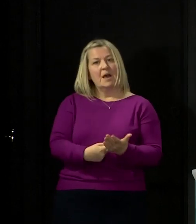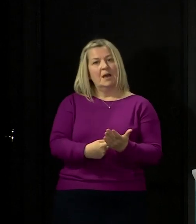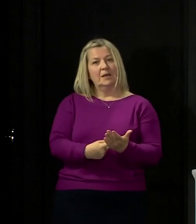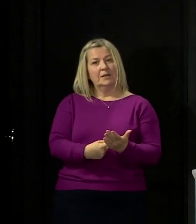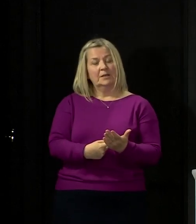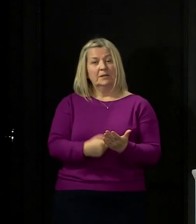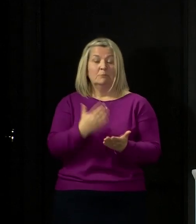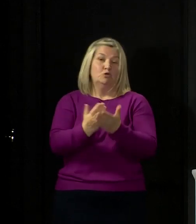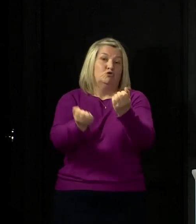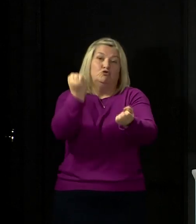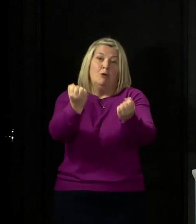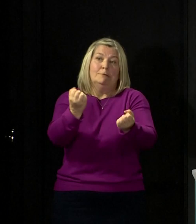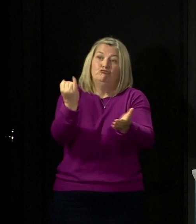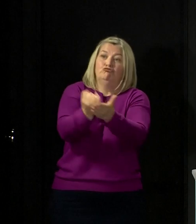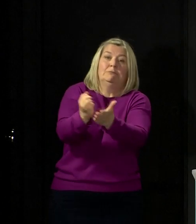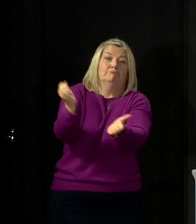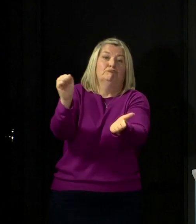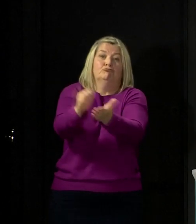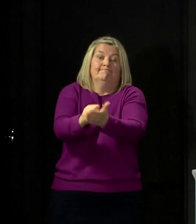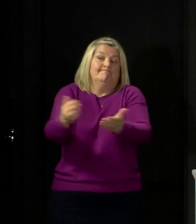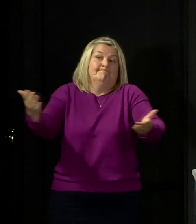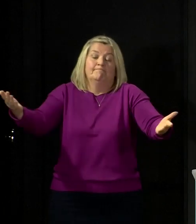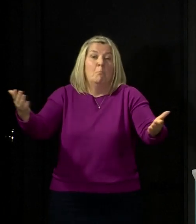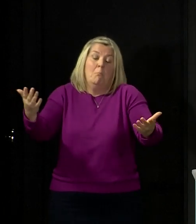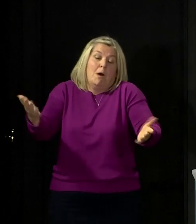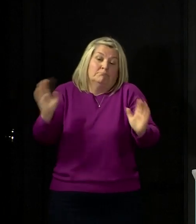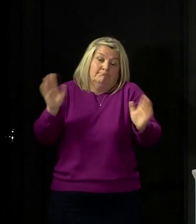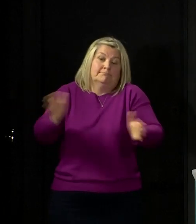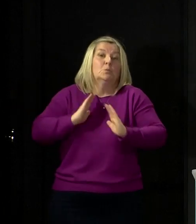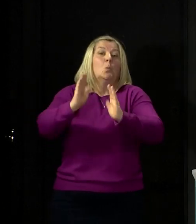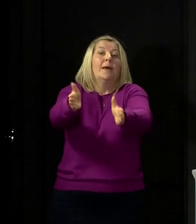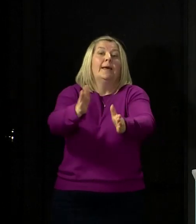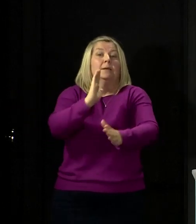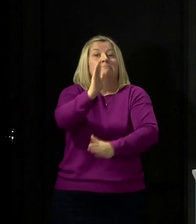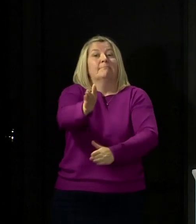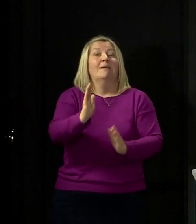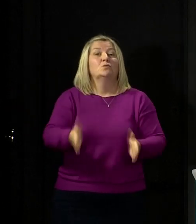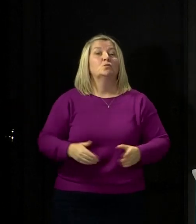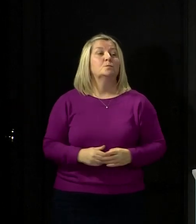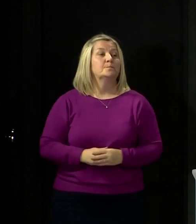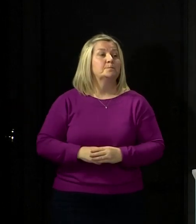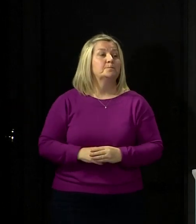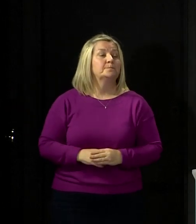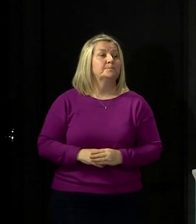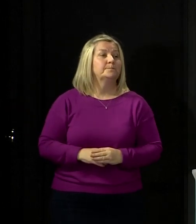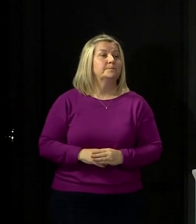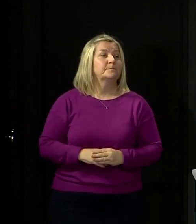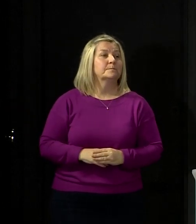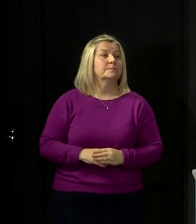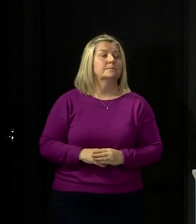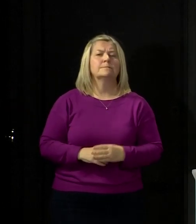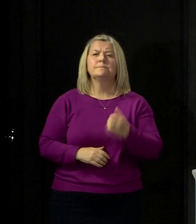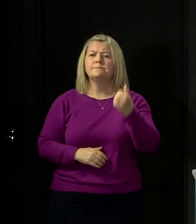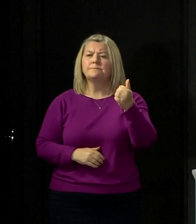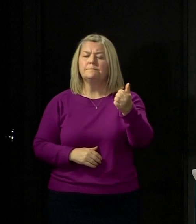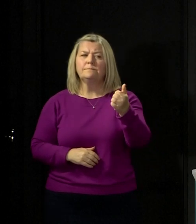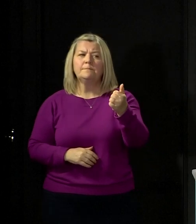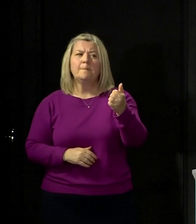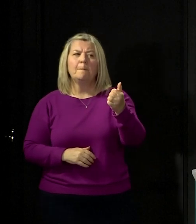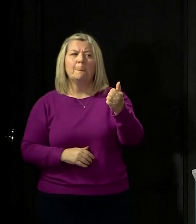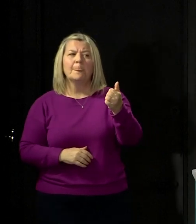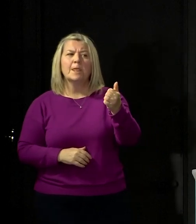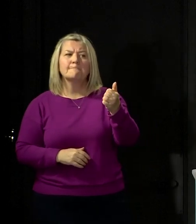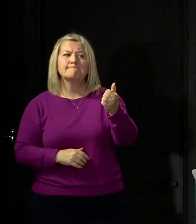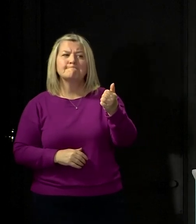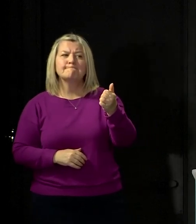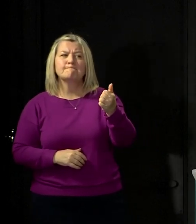for it. Vivian Aitken from the Daily Record. Good afternoon, First Minister. Taking you back to what you said